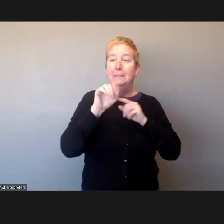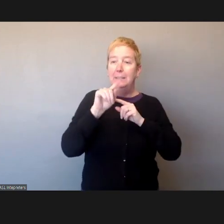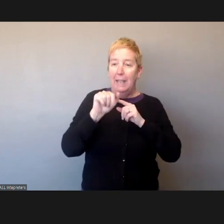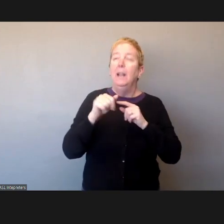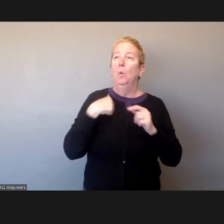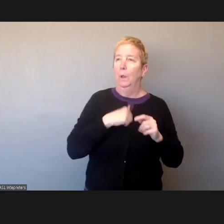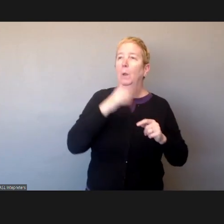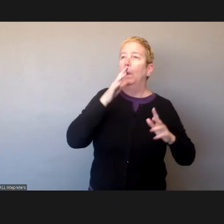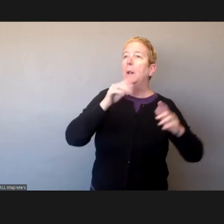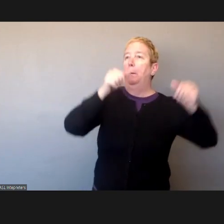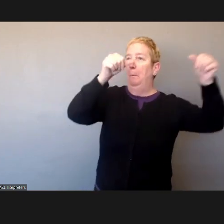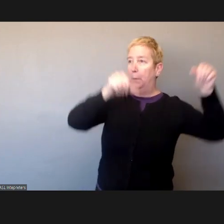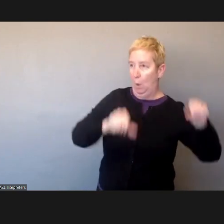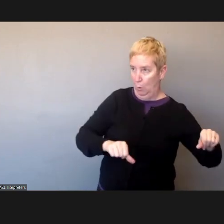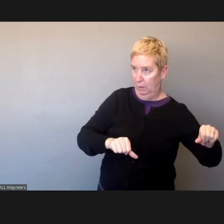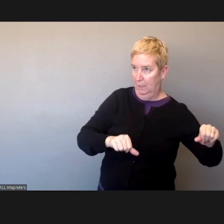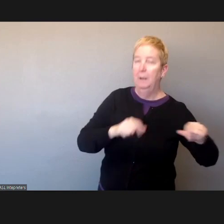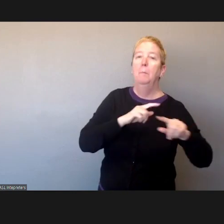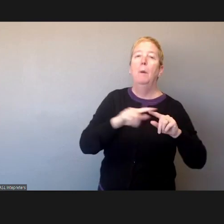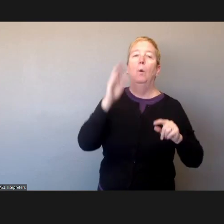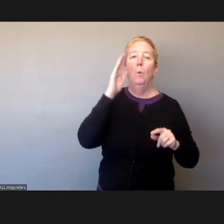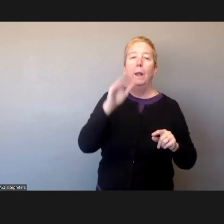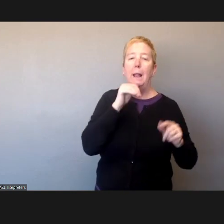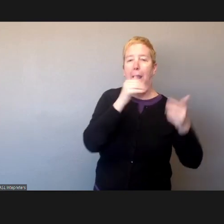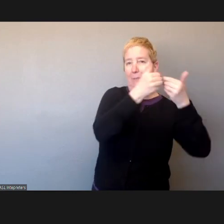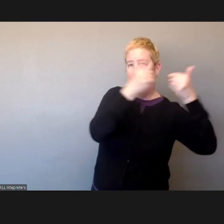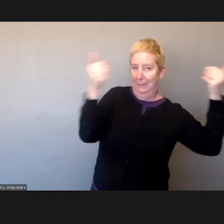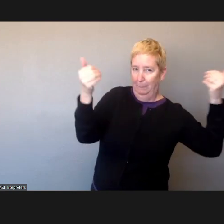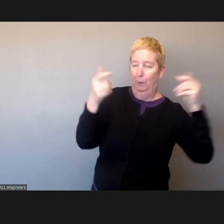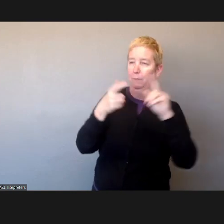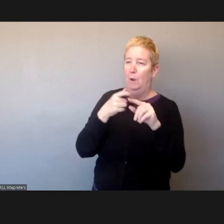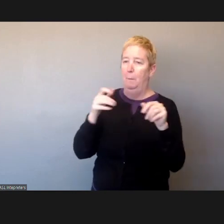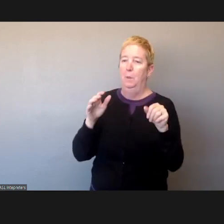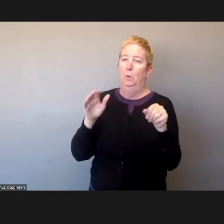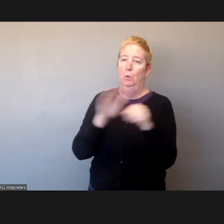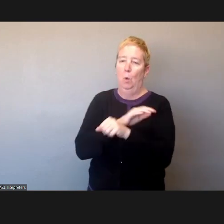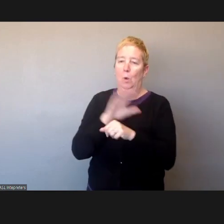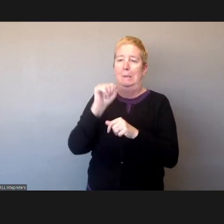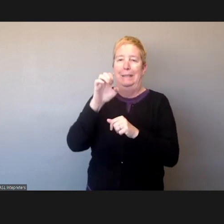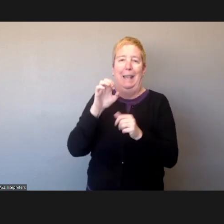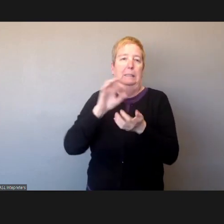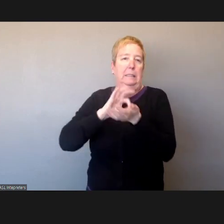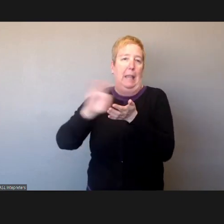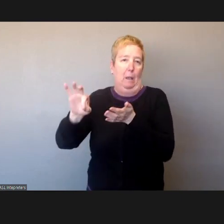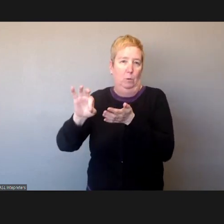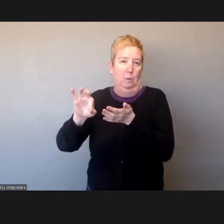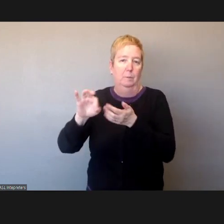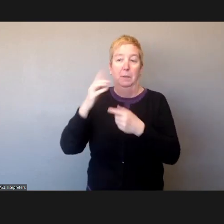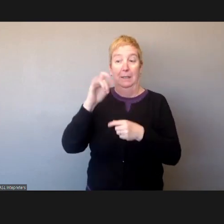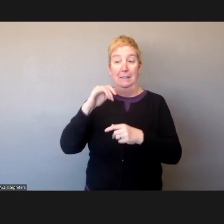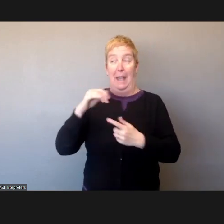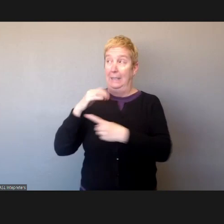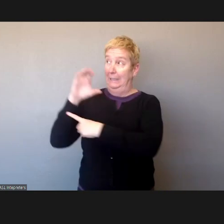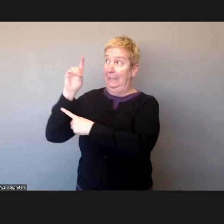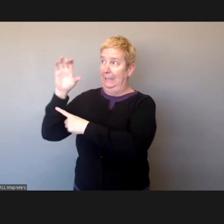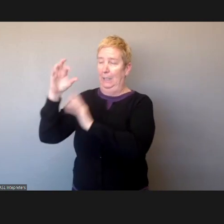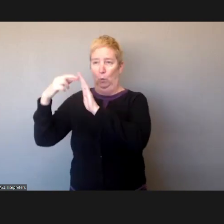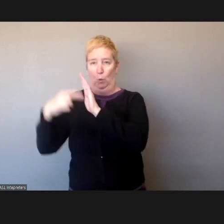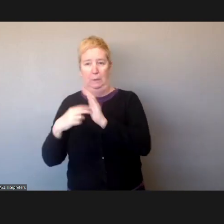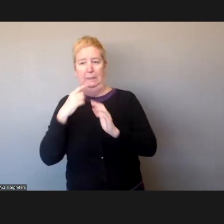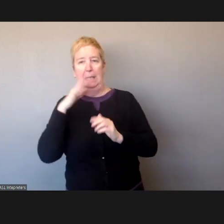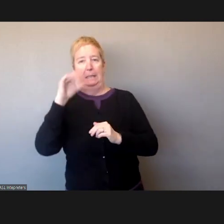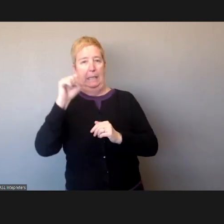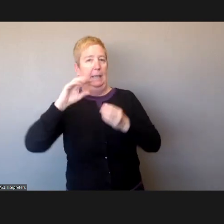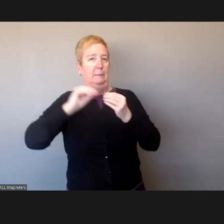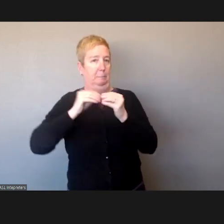include it in the total case count because those cases don't meet the definition of a case per the CDC. They